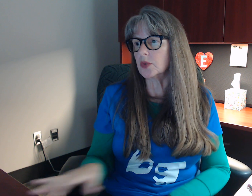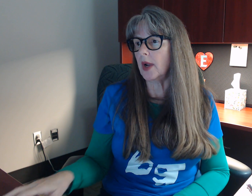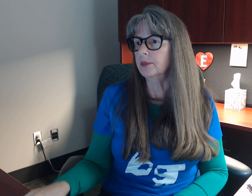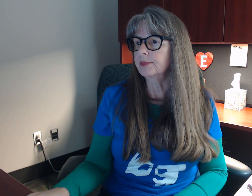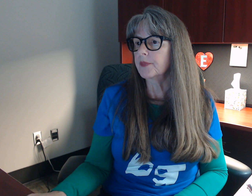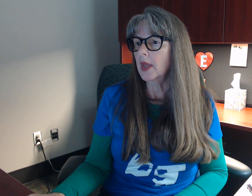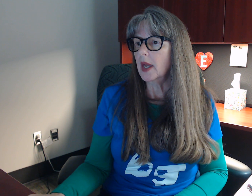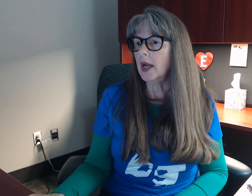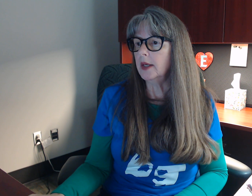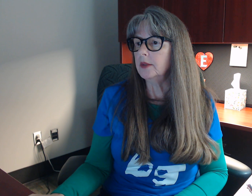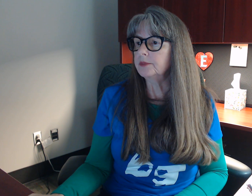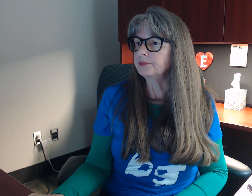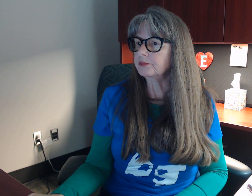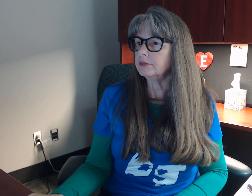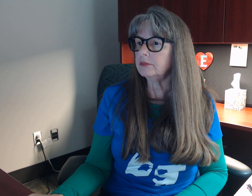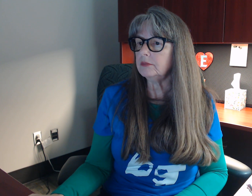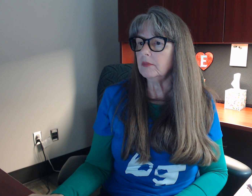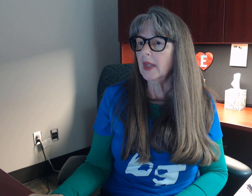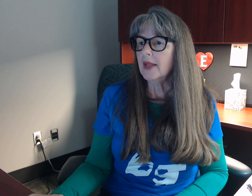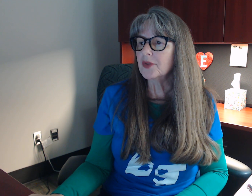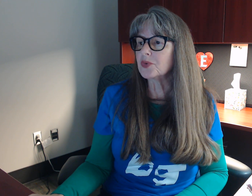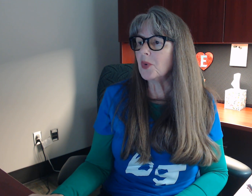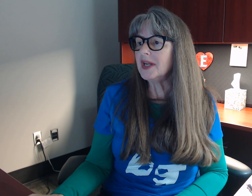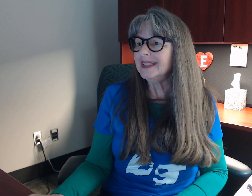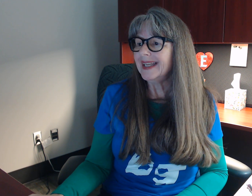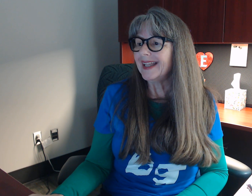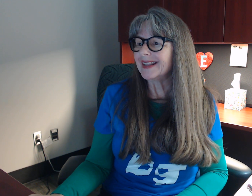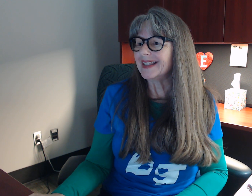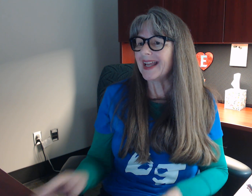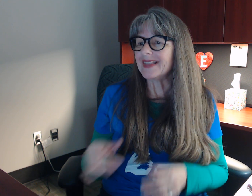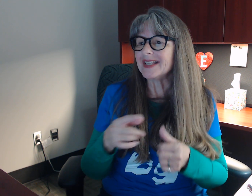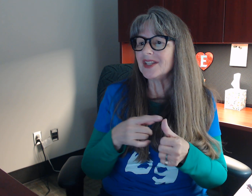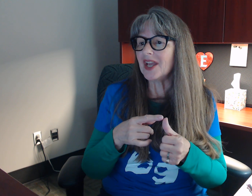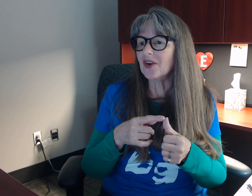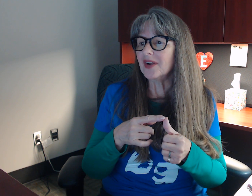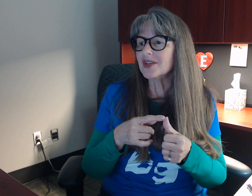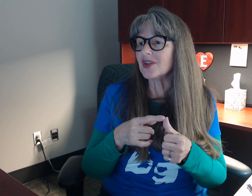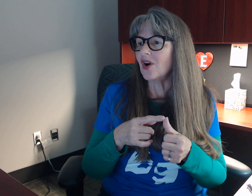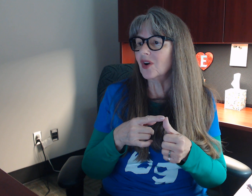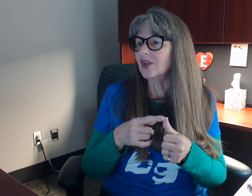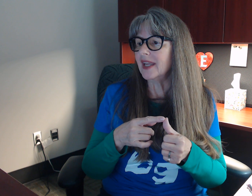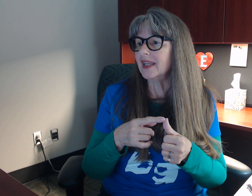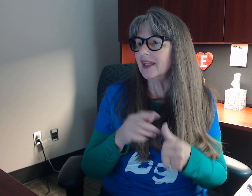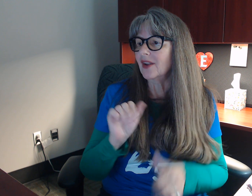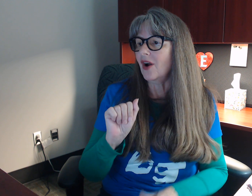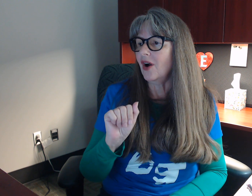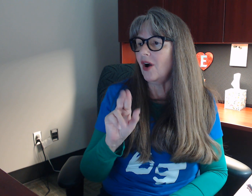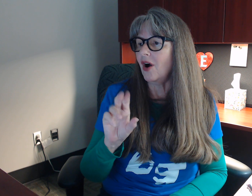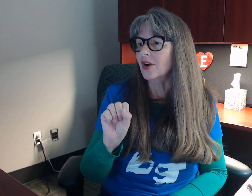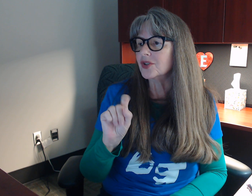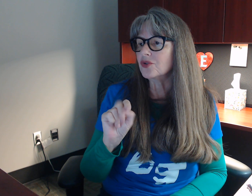well. Um, there's one, like they said, the areas are like in